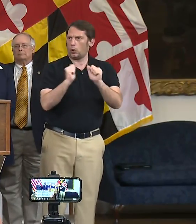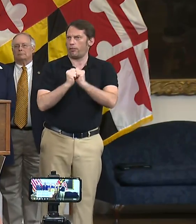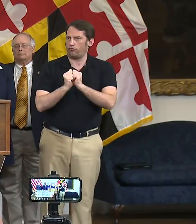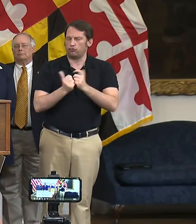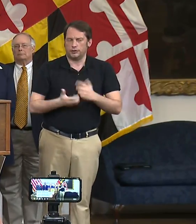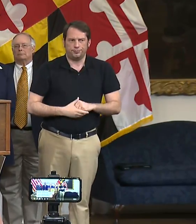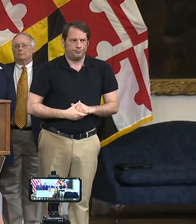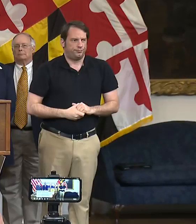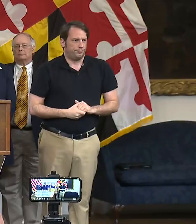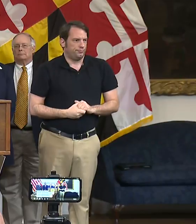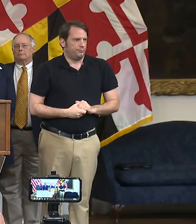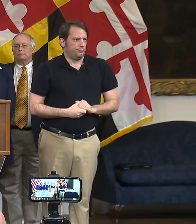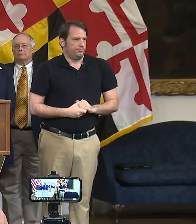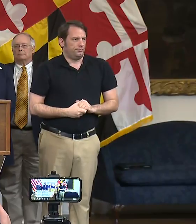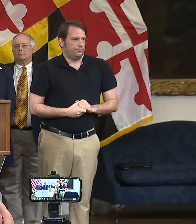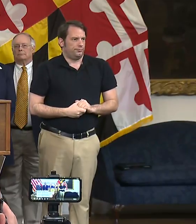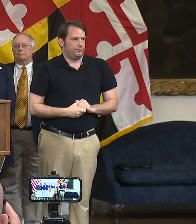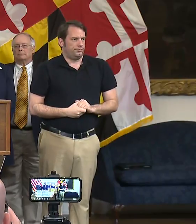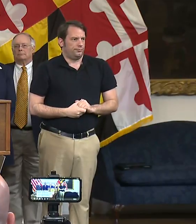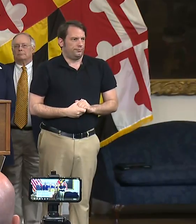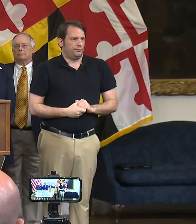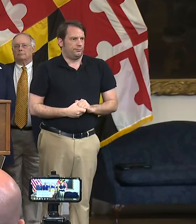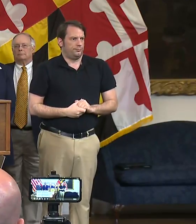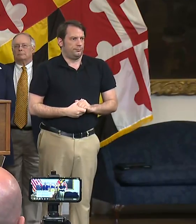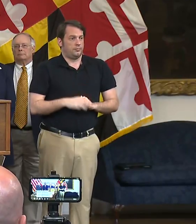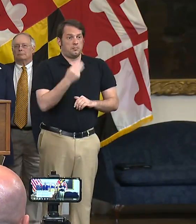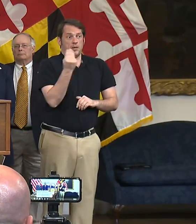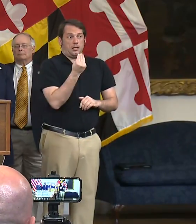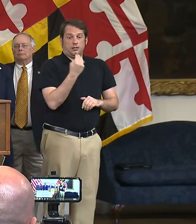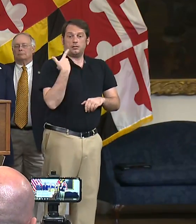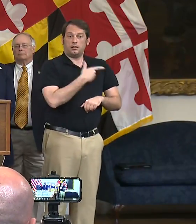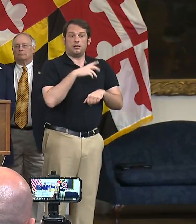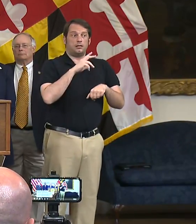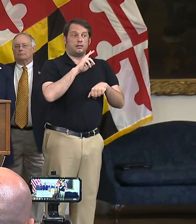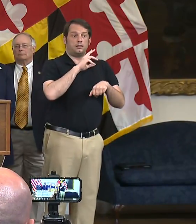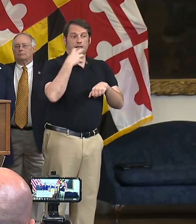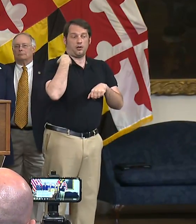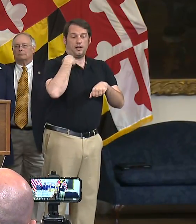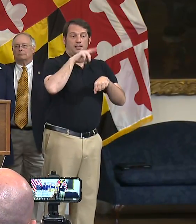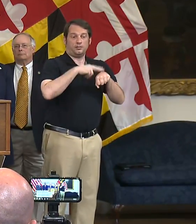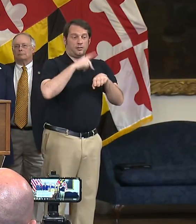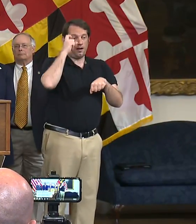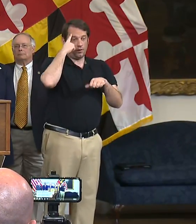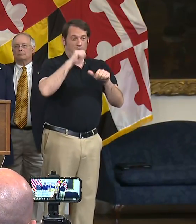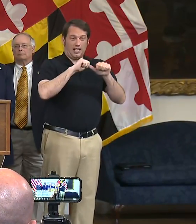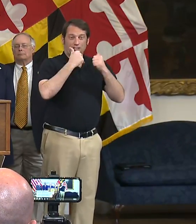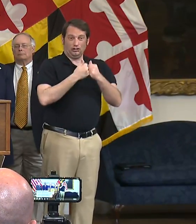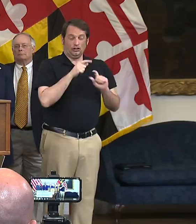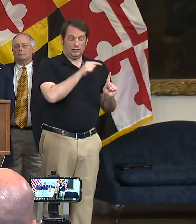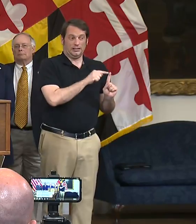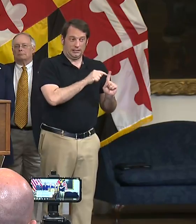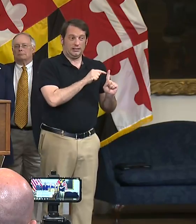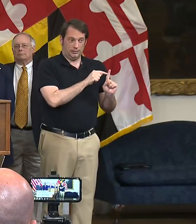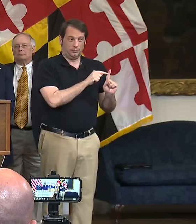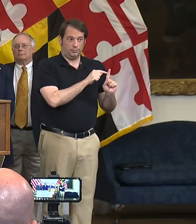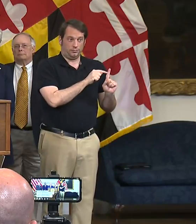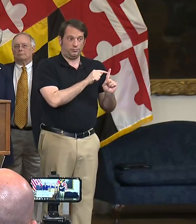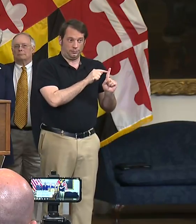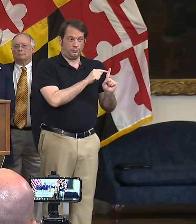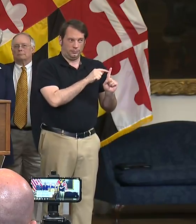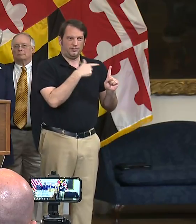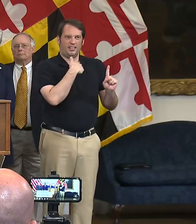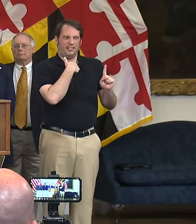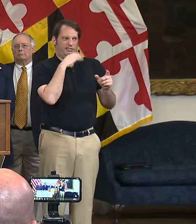Monday, as chairman of the National Governors Association, I joined Vice President Pence in the White